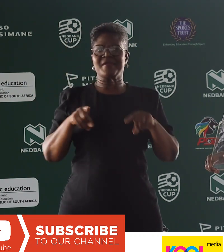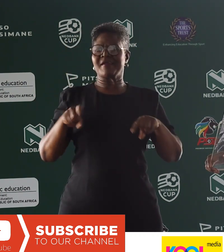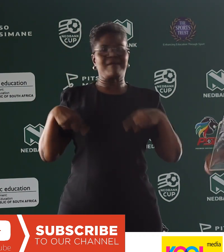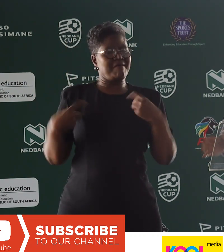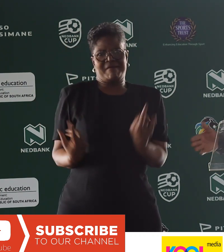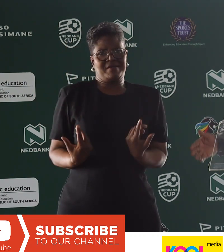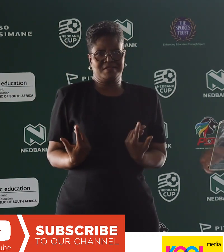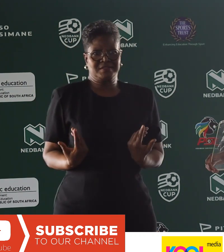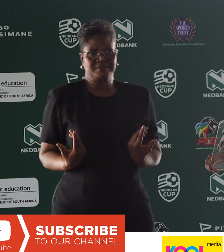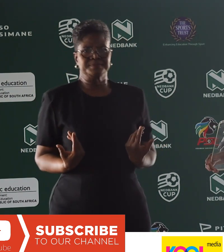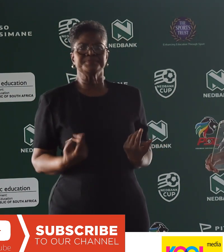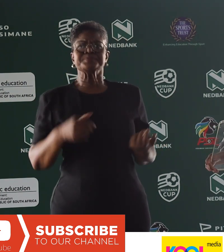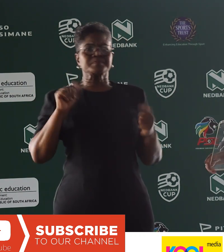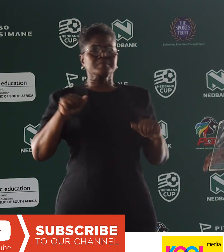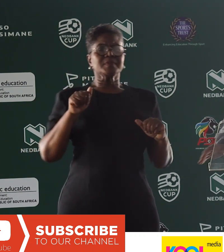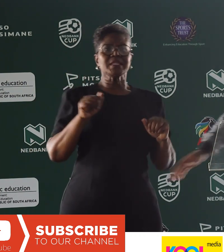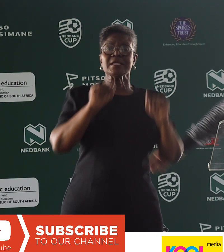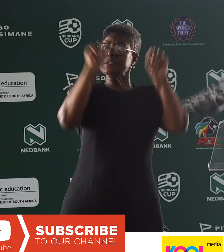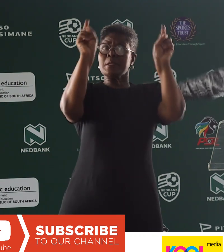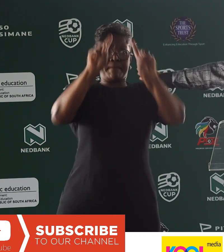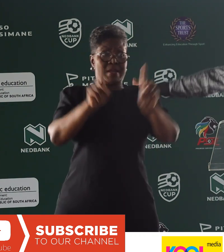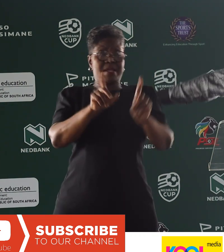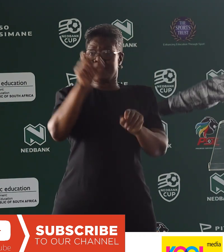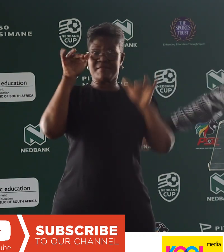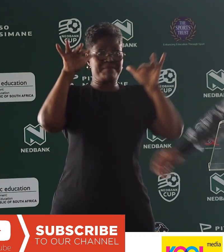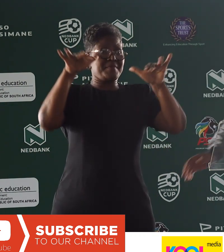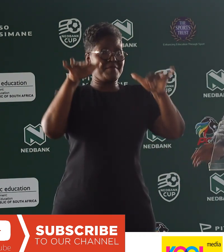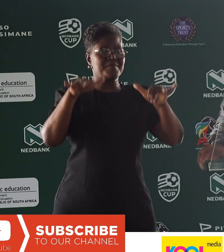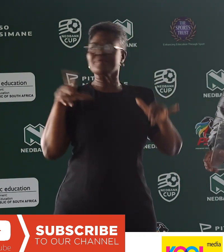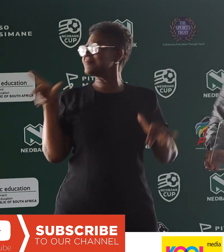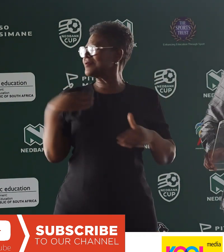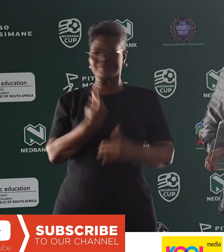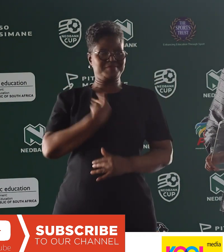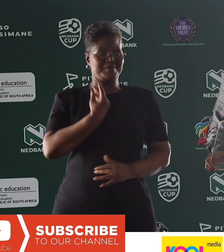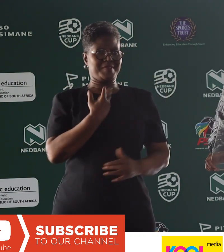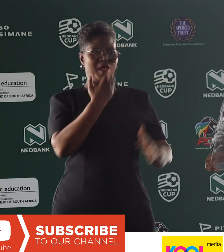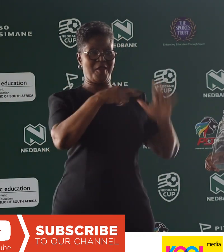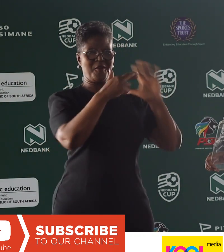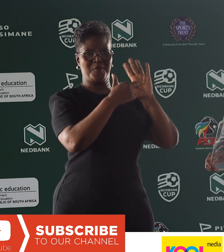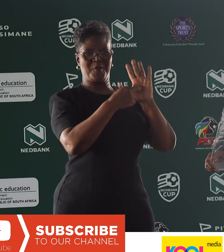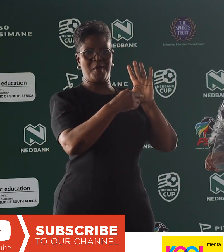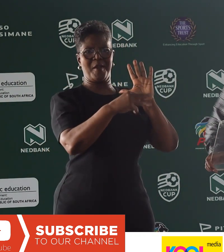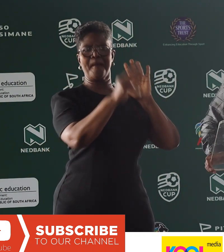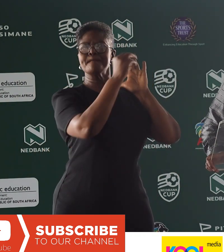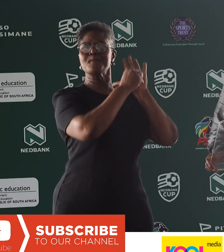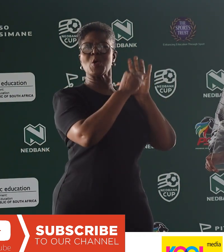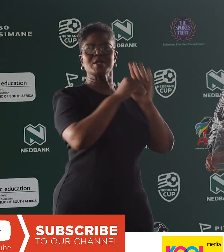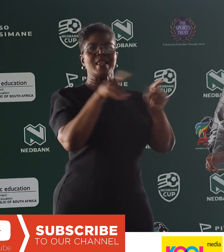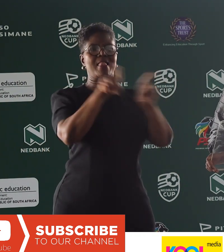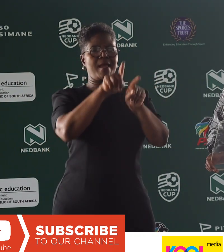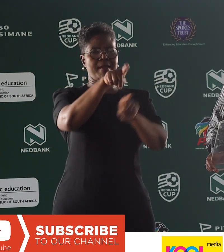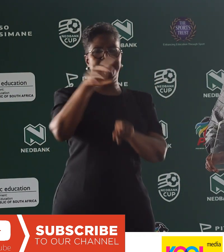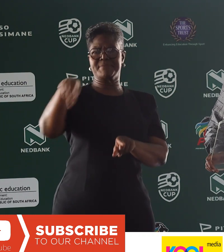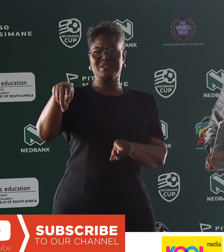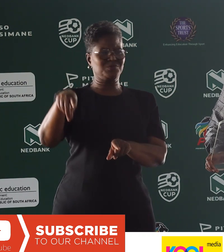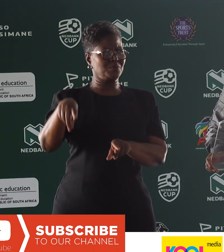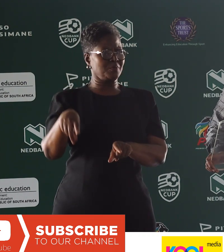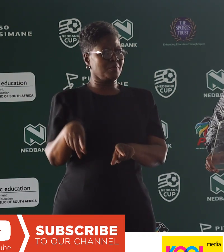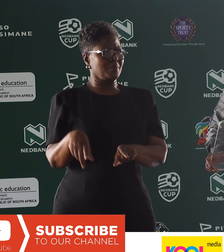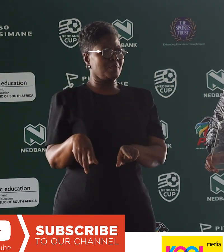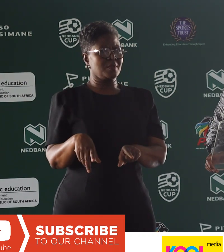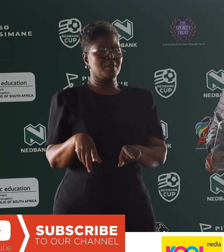icons, remarkable individuals, who are themselves role models like Pitso. It's rare to find them. We